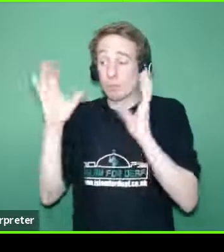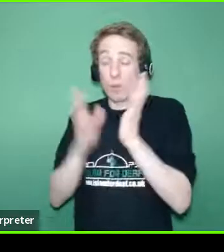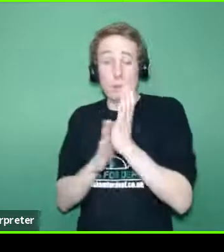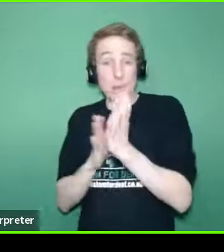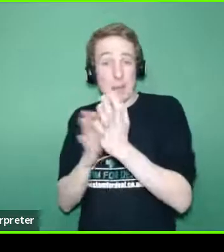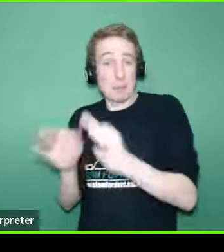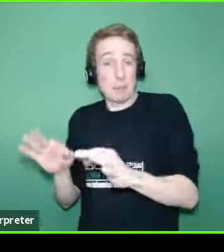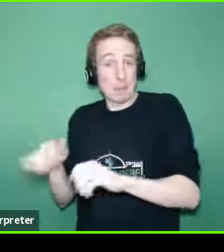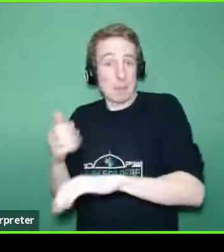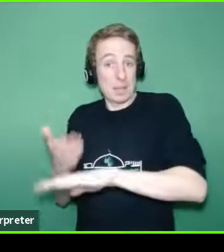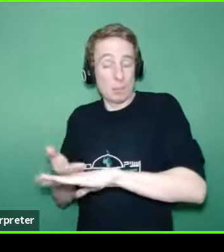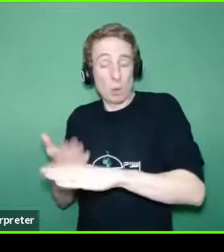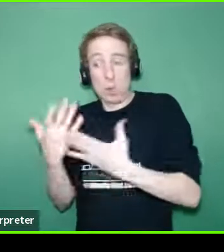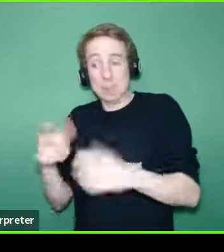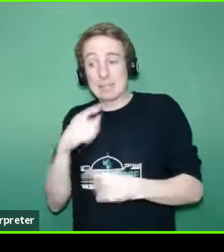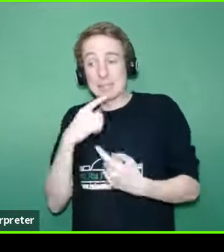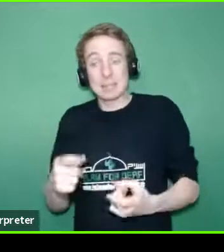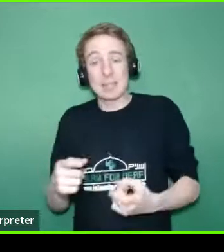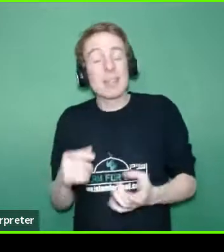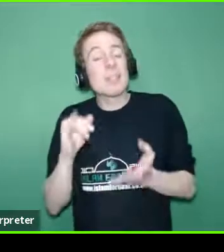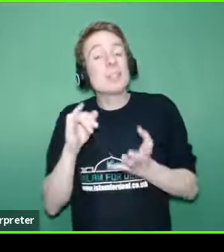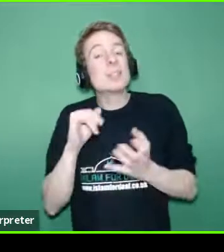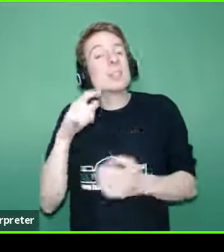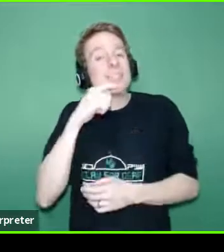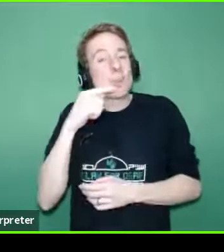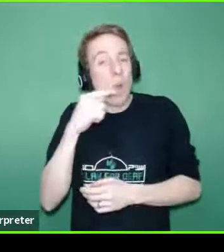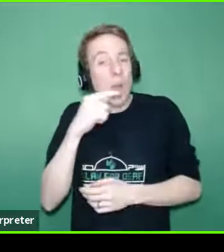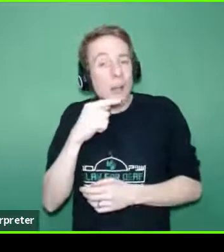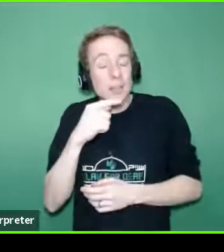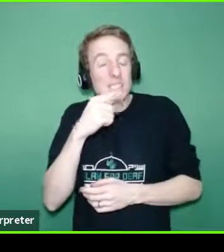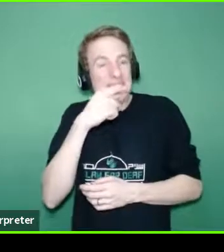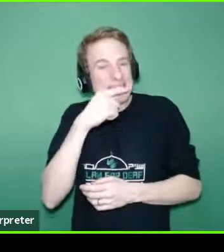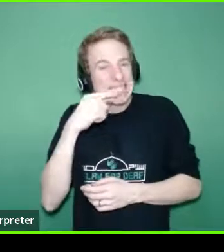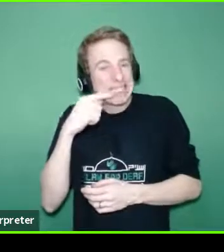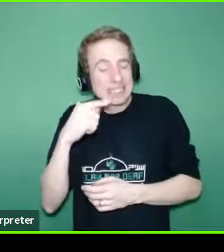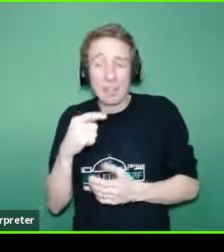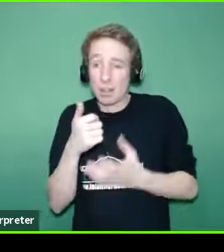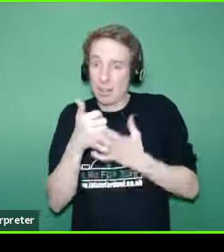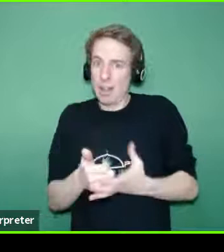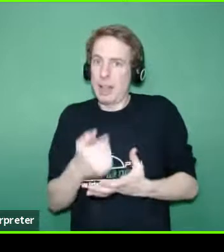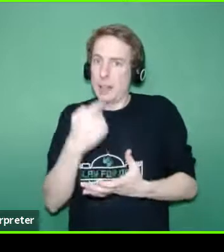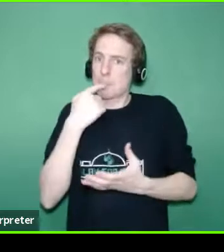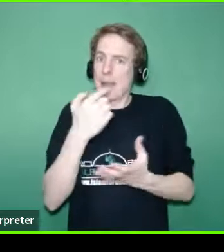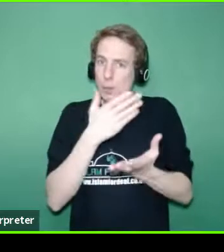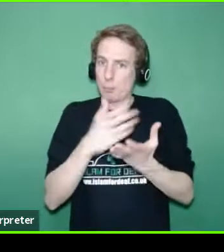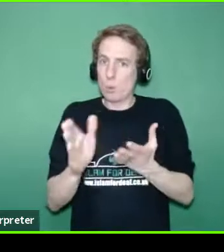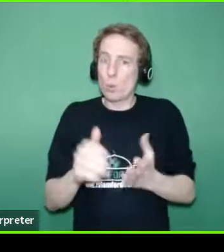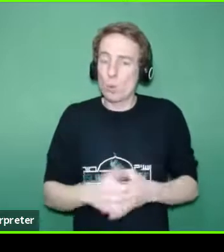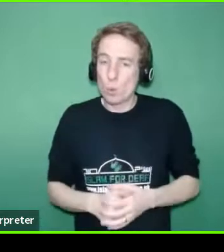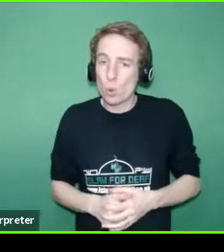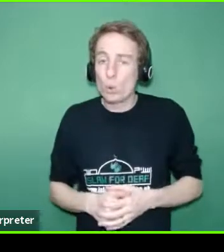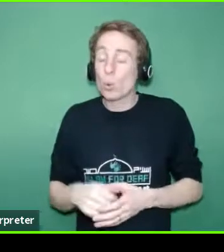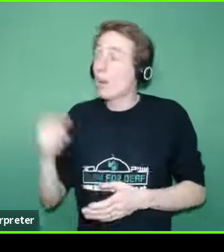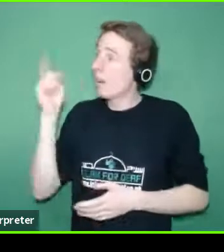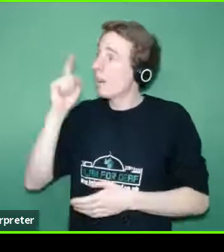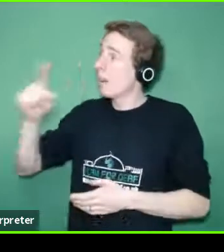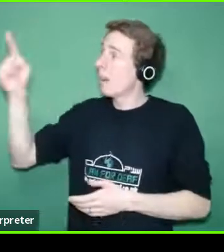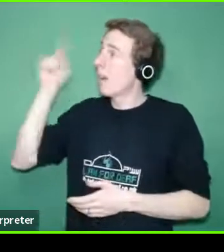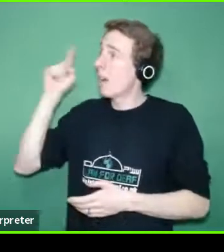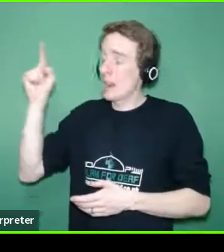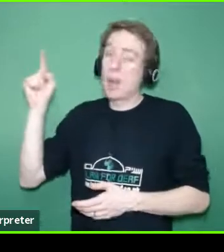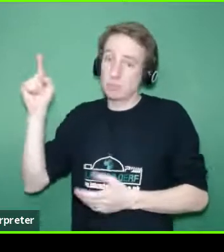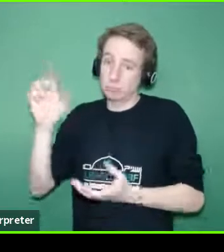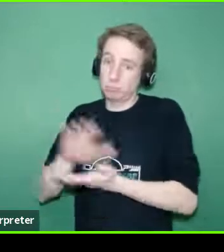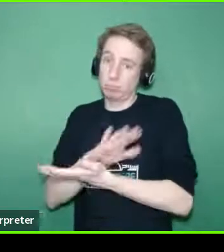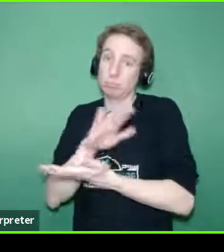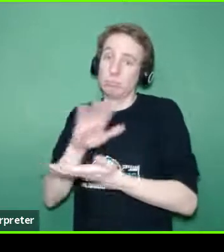this toothstick, it's a purification for the mouth, and it's something that pleases the Lord. Going back